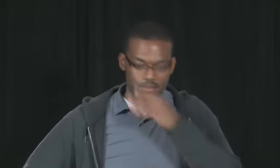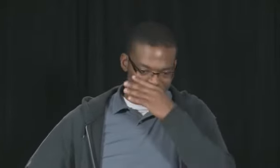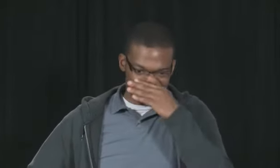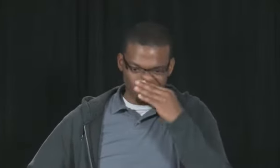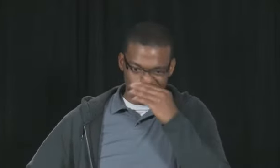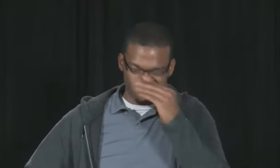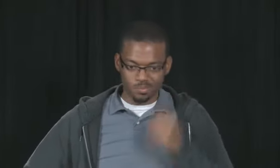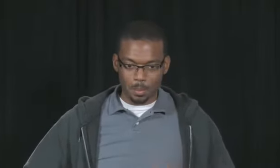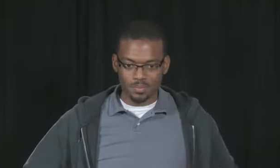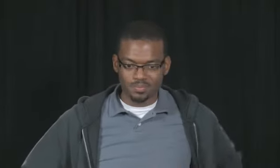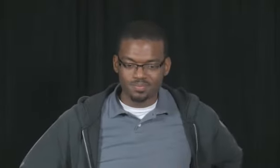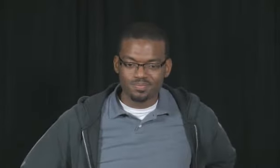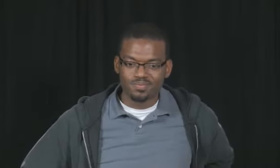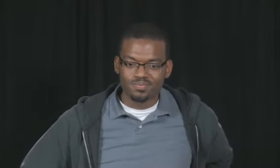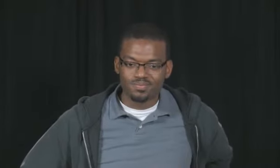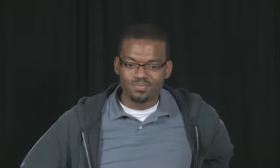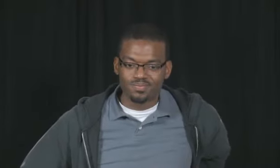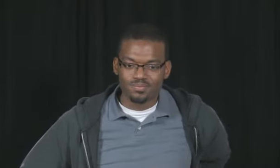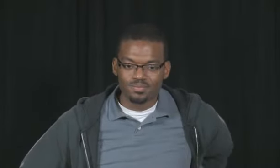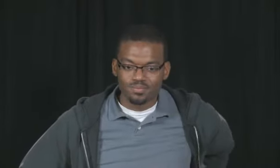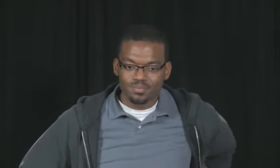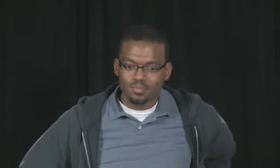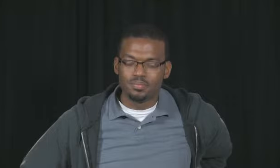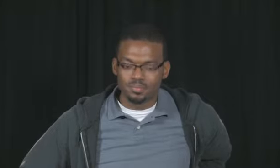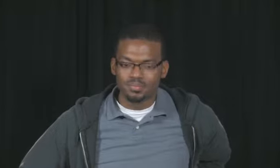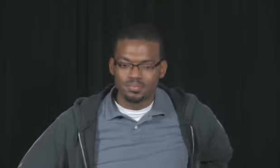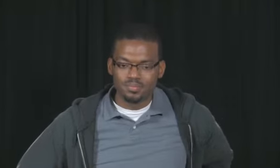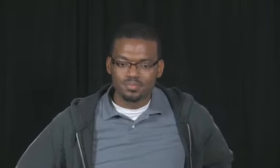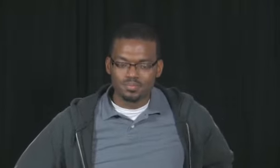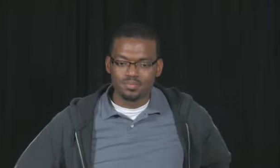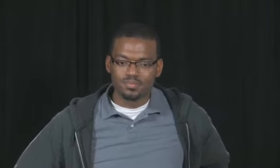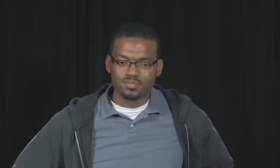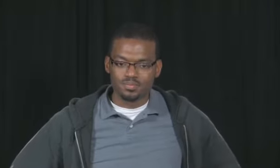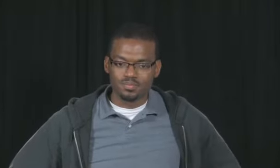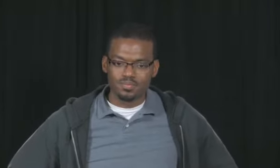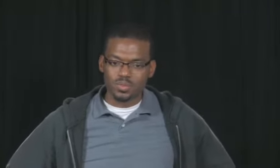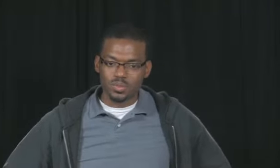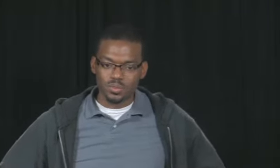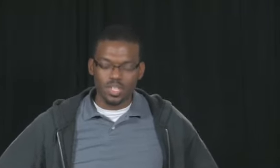roses. I have seen roses. Hmm. It's okay there because you haven't talked about roses, right? Right,